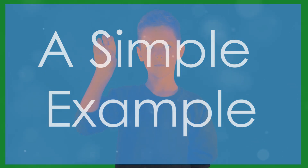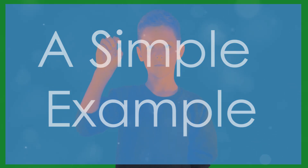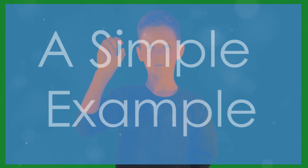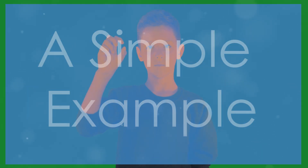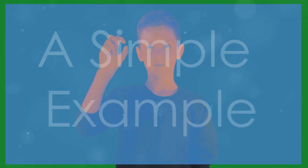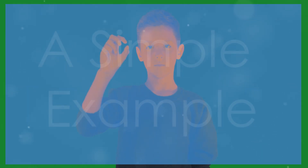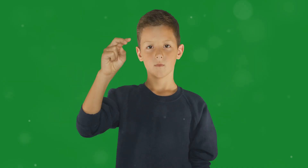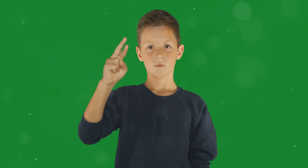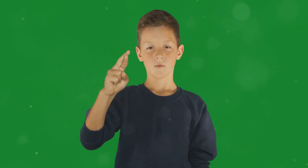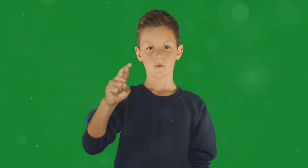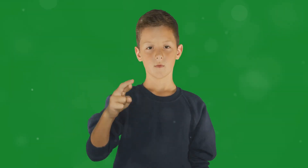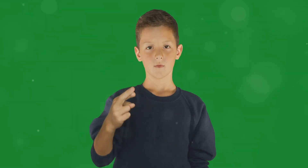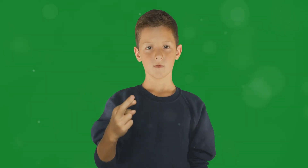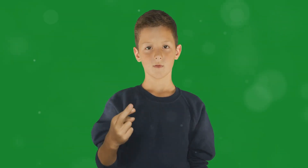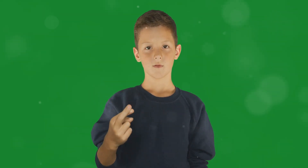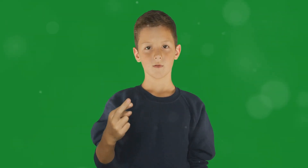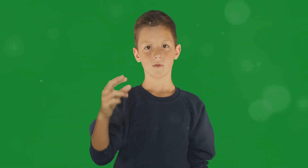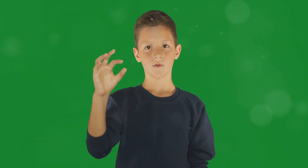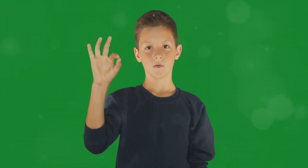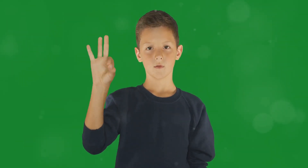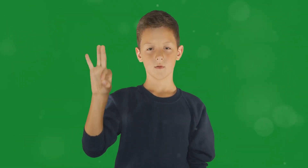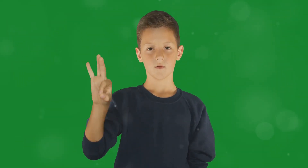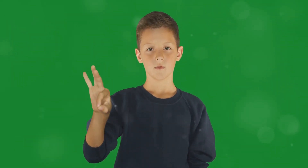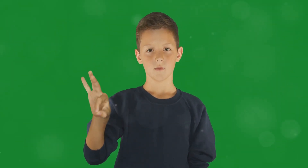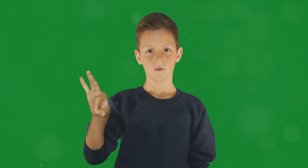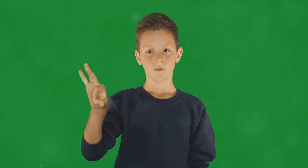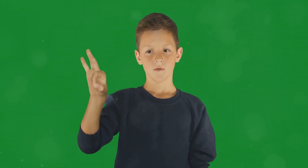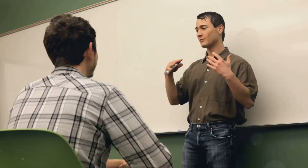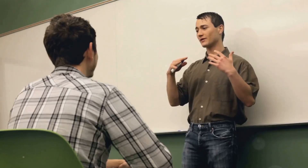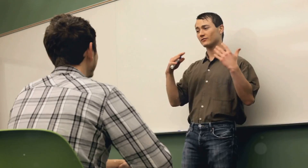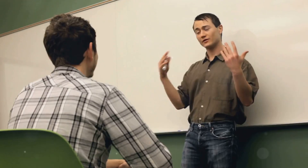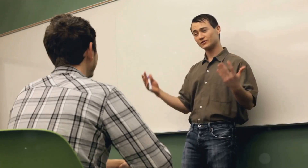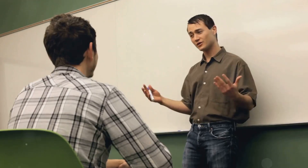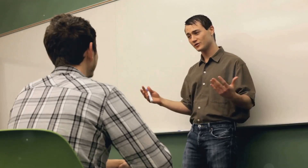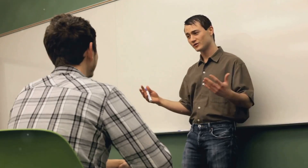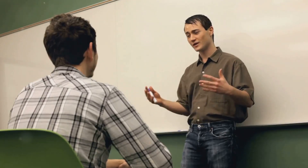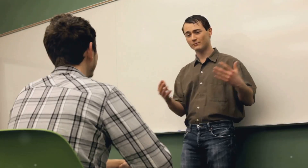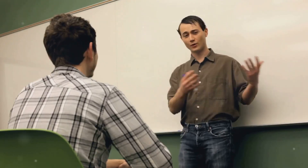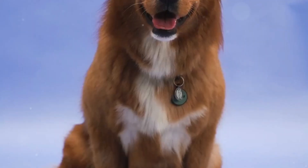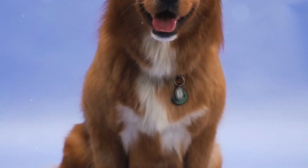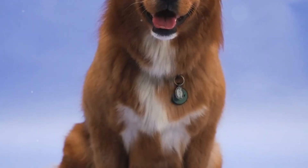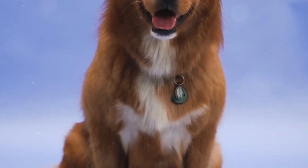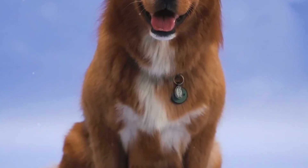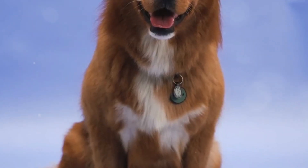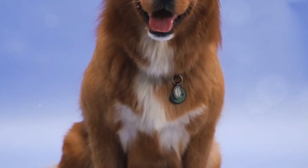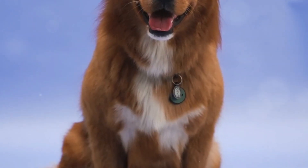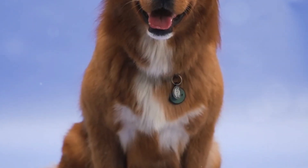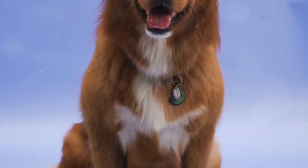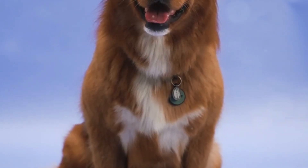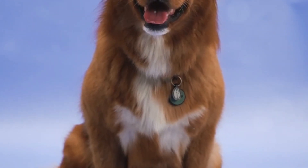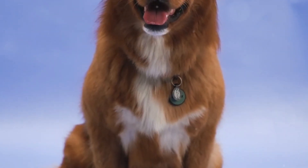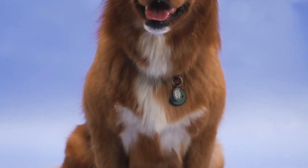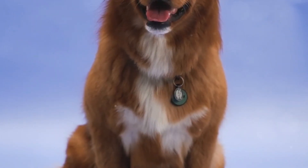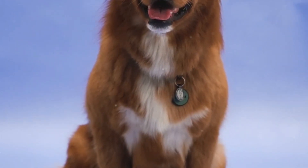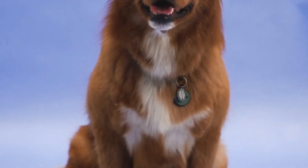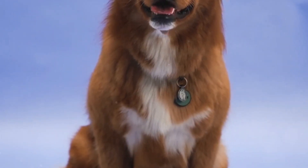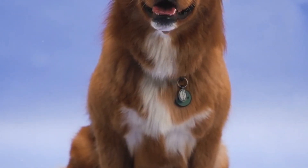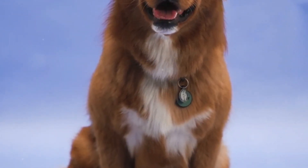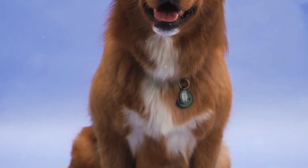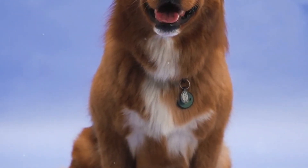Section 4. English to ASL. A simple example. Let's look at another example. The English sentence "the dog is brown and white" might be signed as